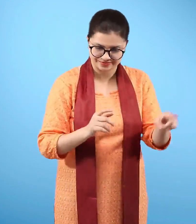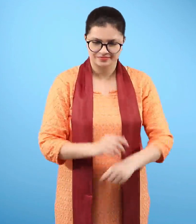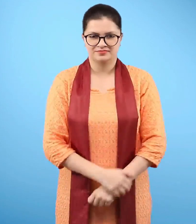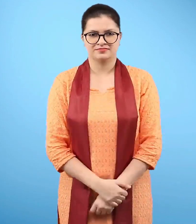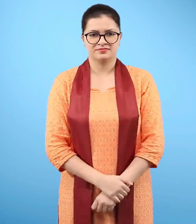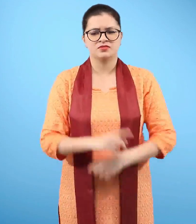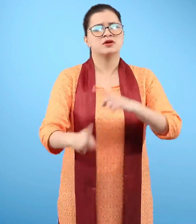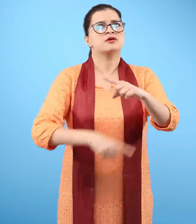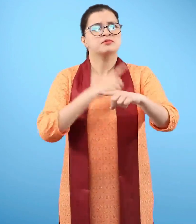Khas.